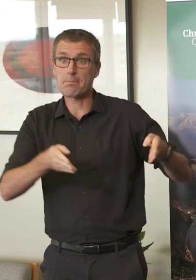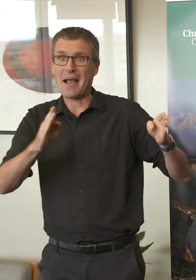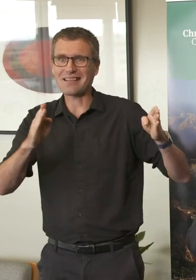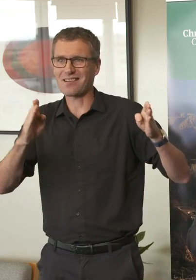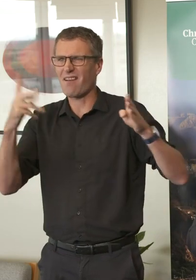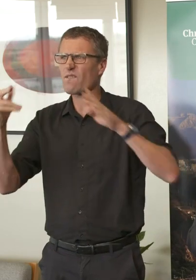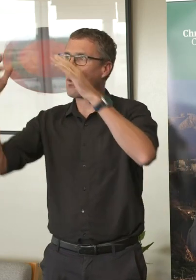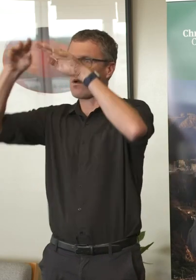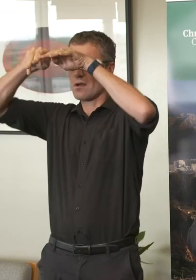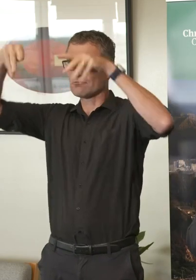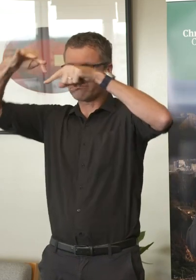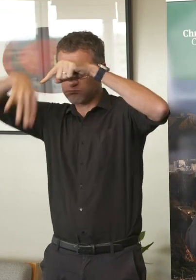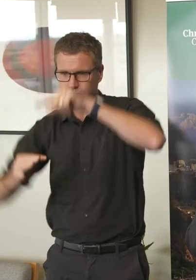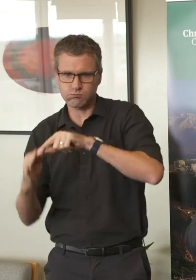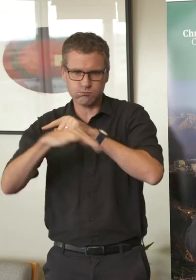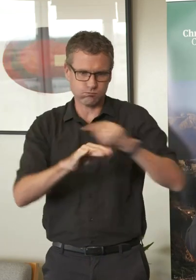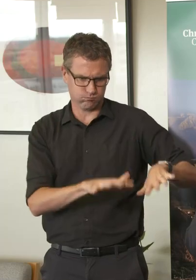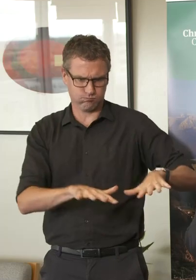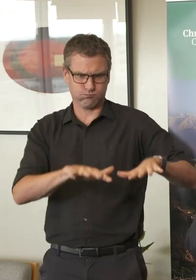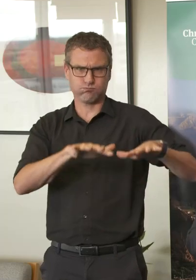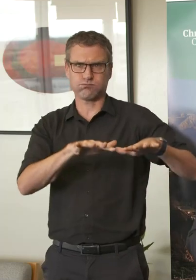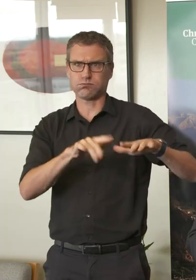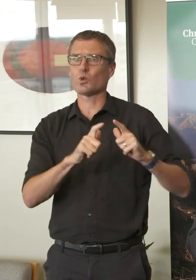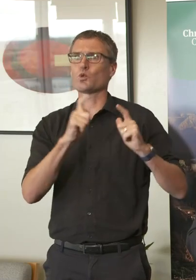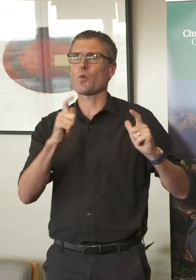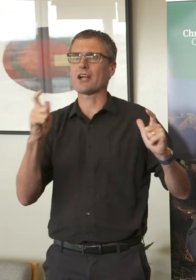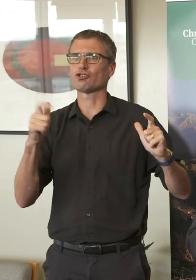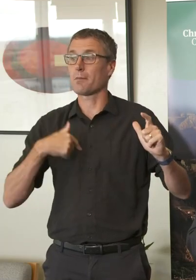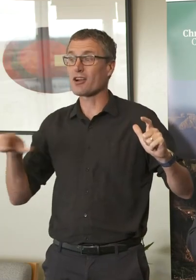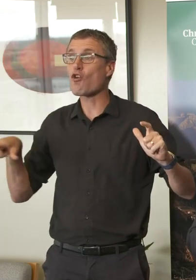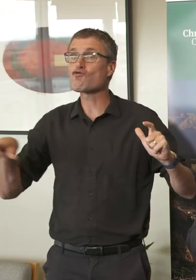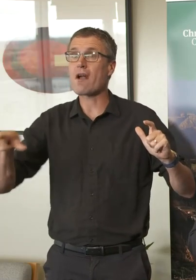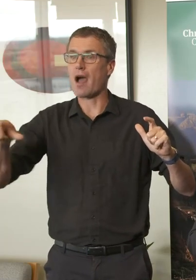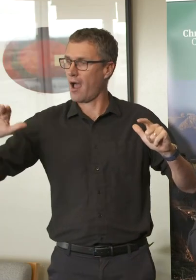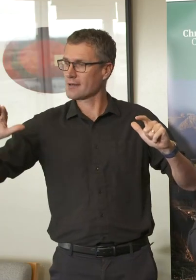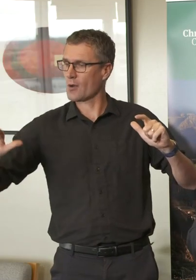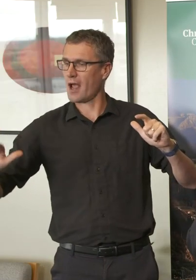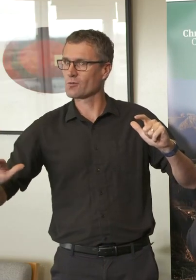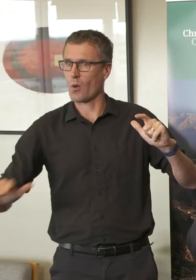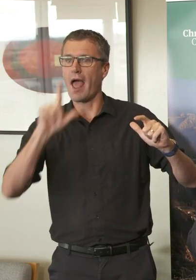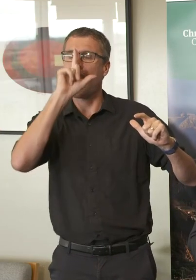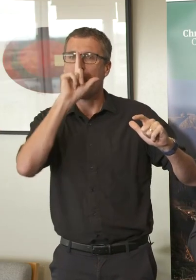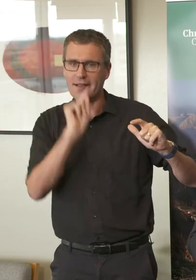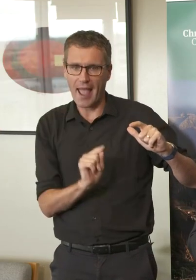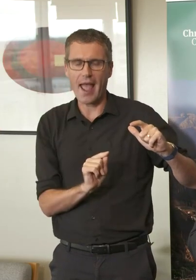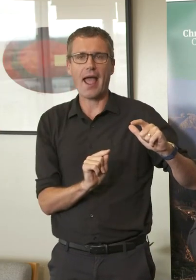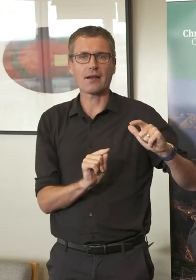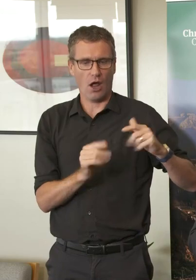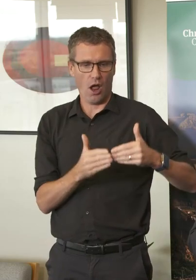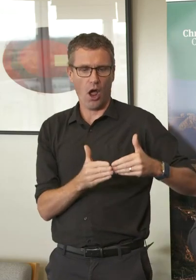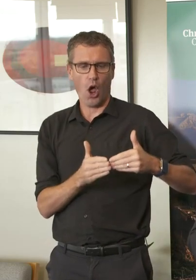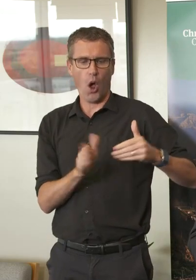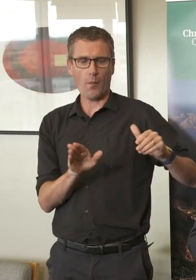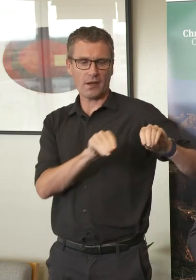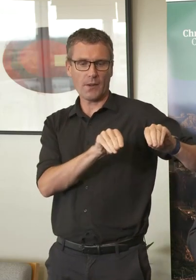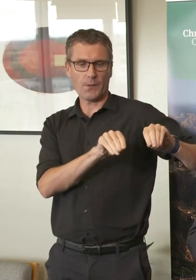probably over full in some respects. So now that the river is dropping, Heathcote River is dropping, that enables us